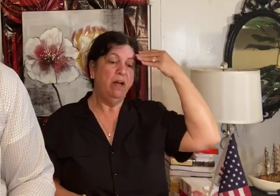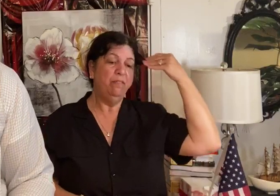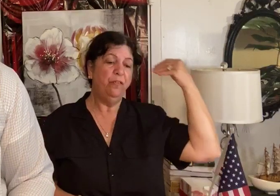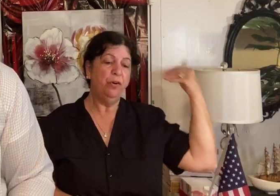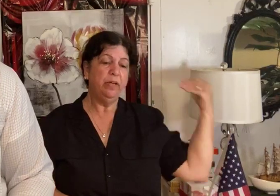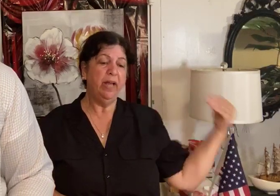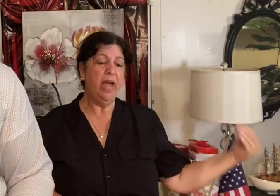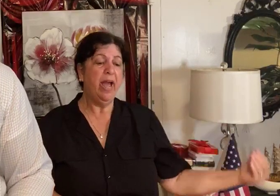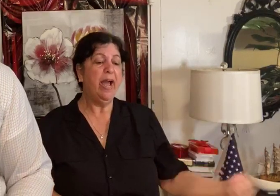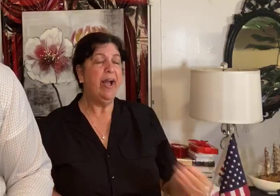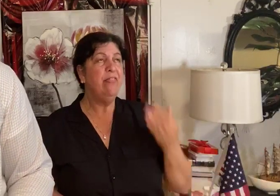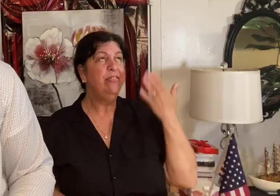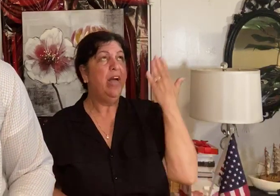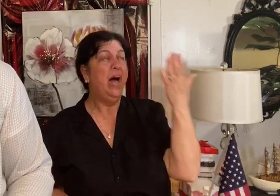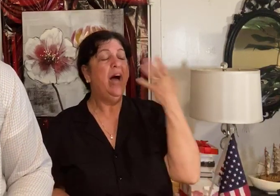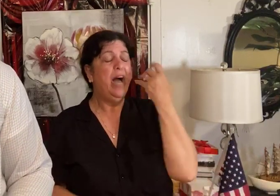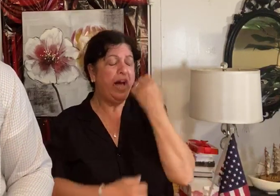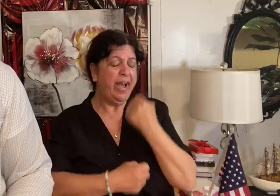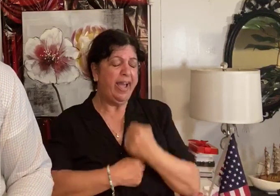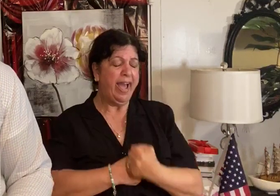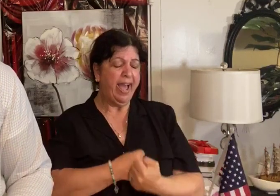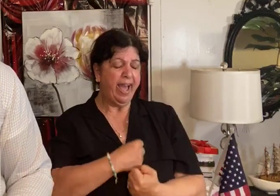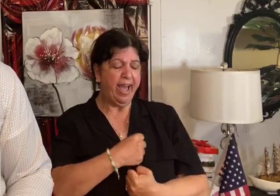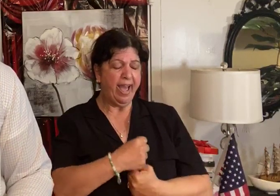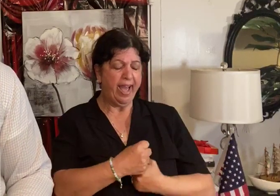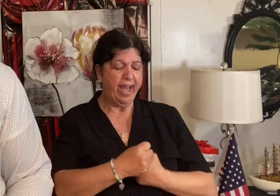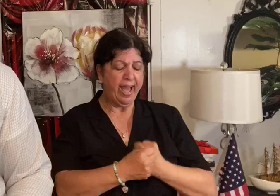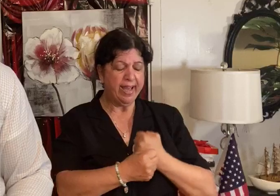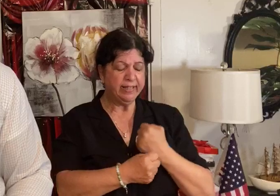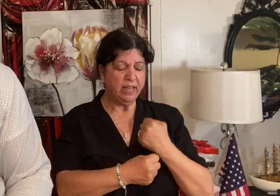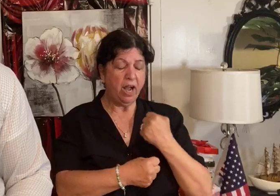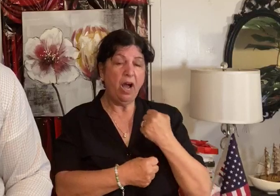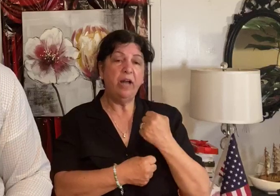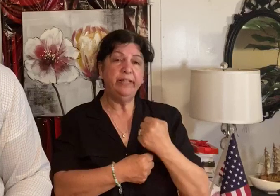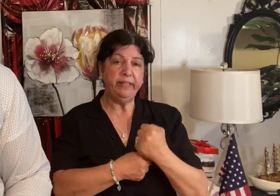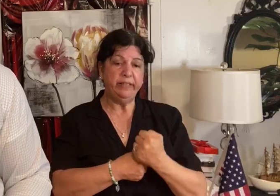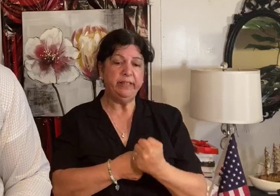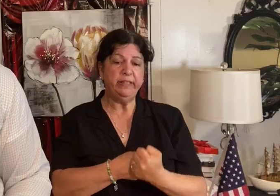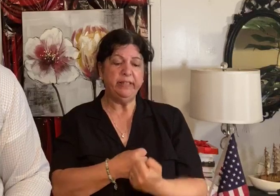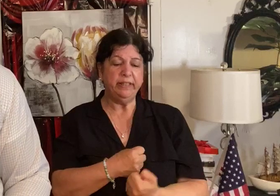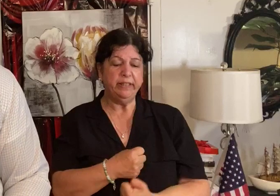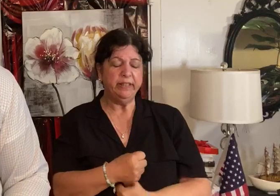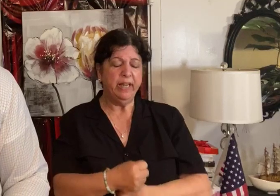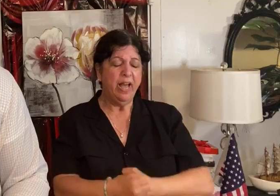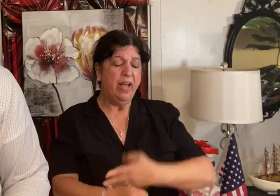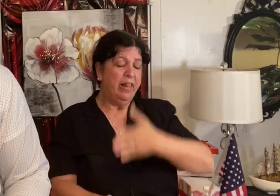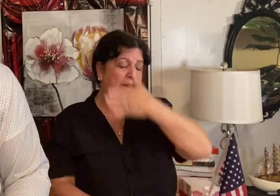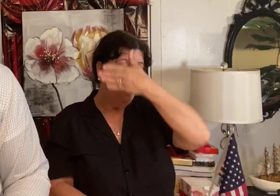lest I forget thine agony,